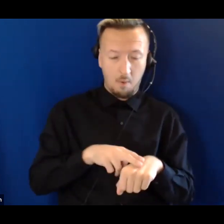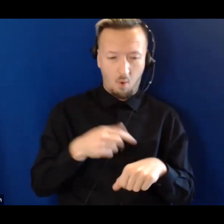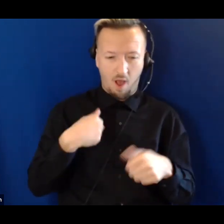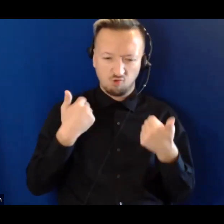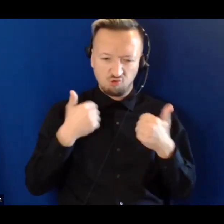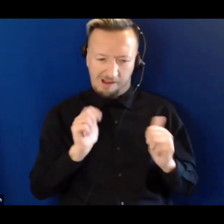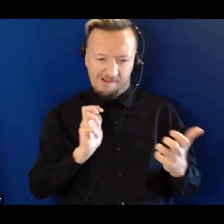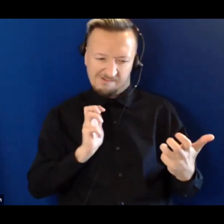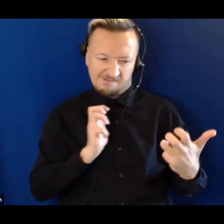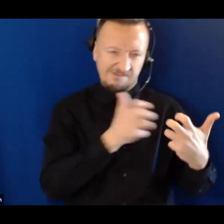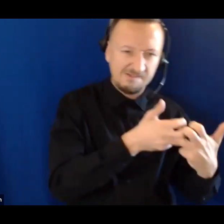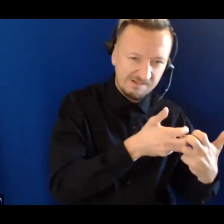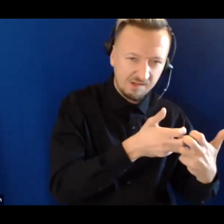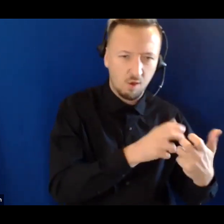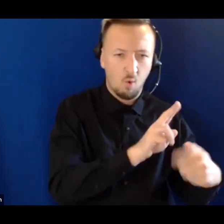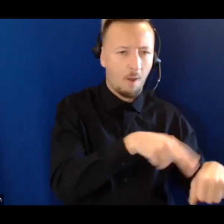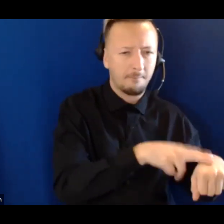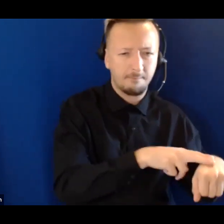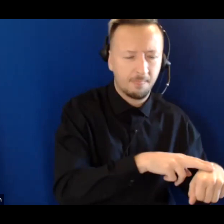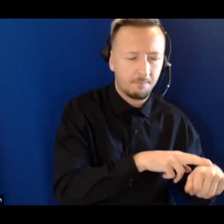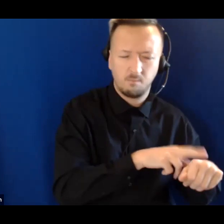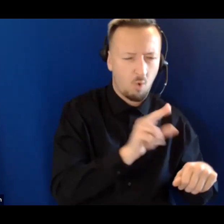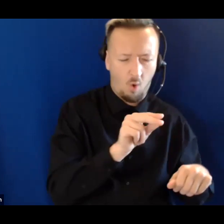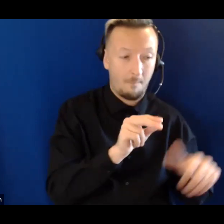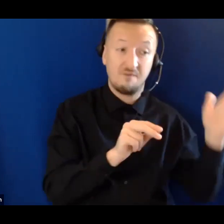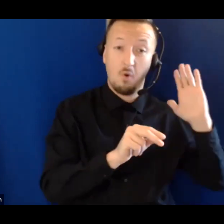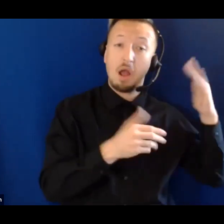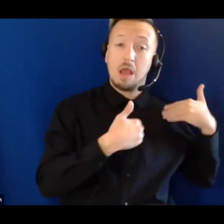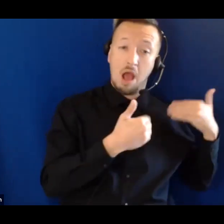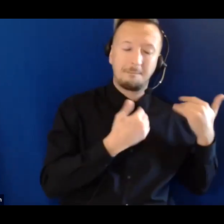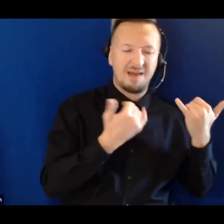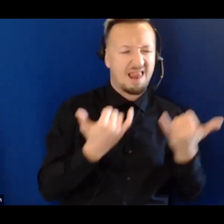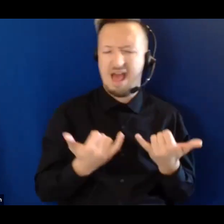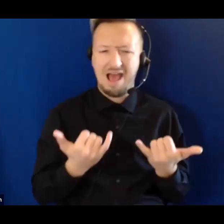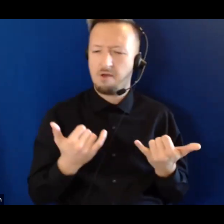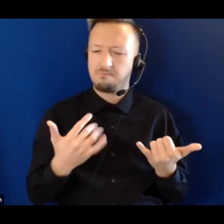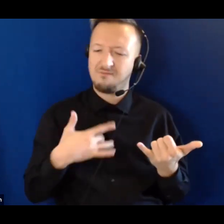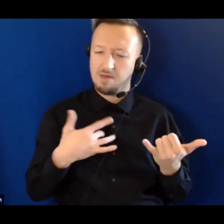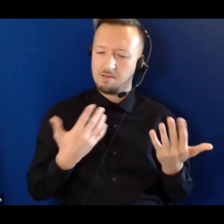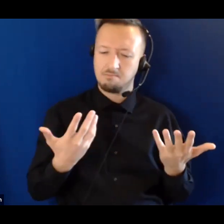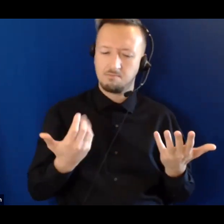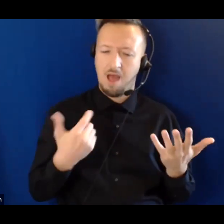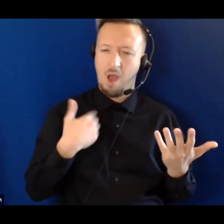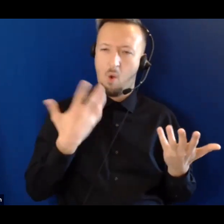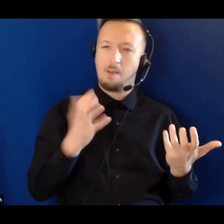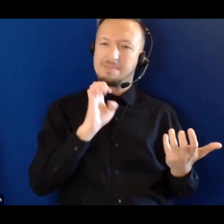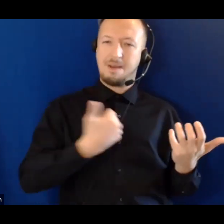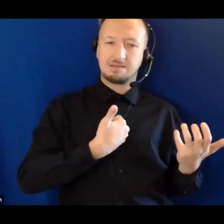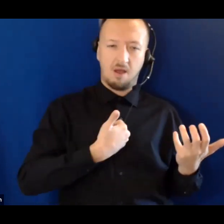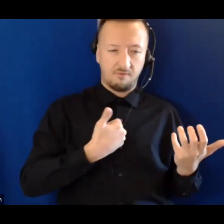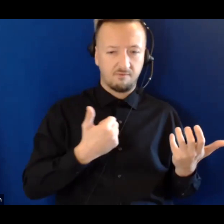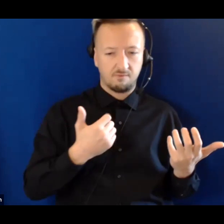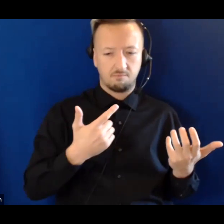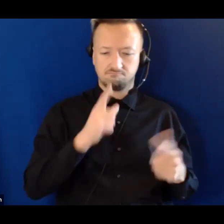normal. I could see that happening when I was younger, but now it's more just like being my authentic self in spaces that may or